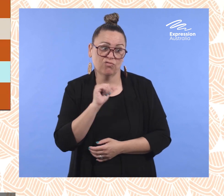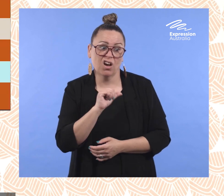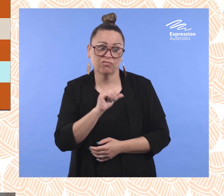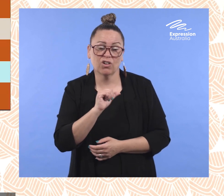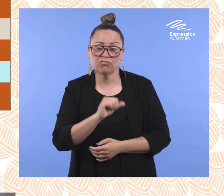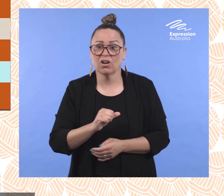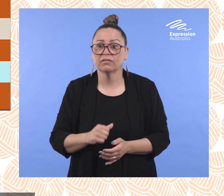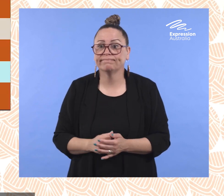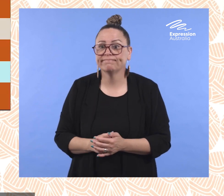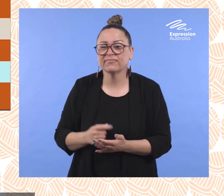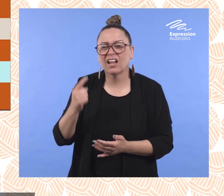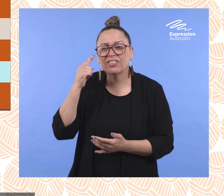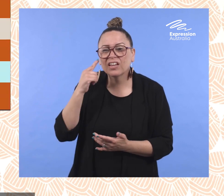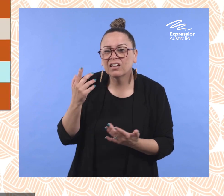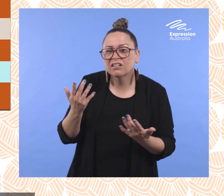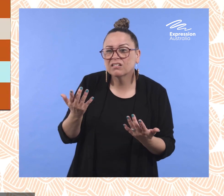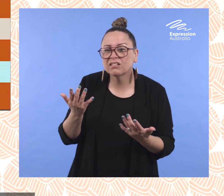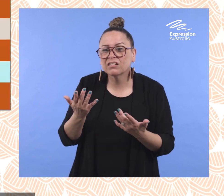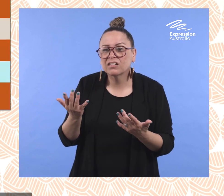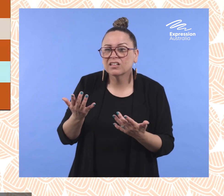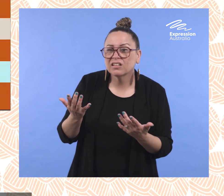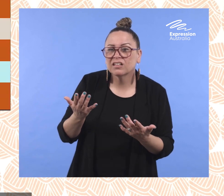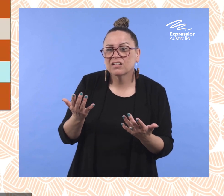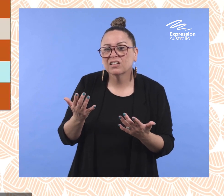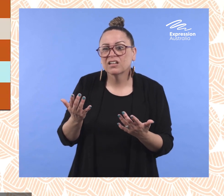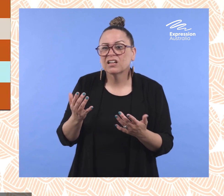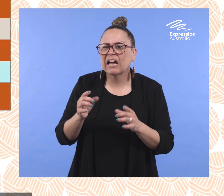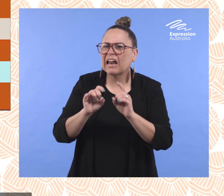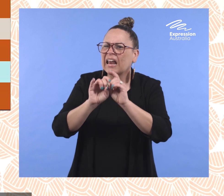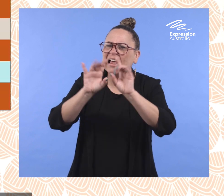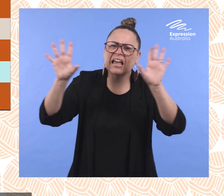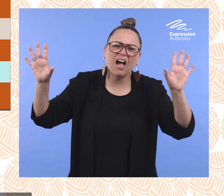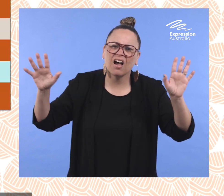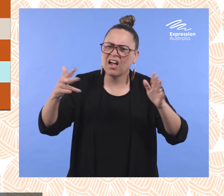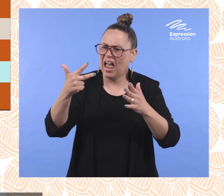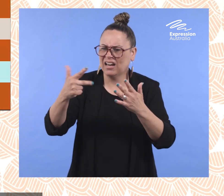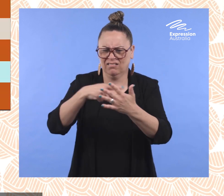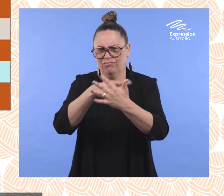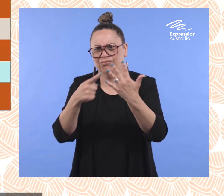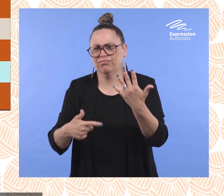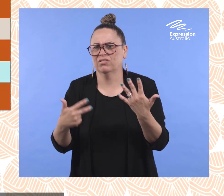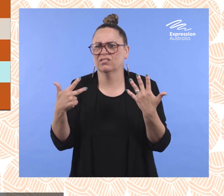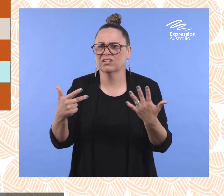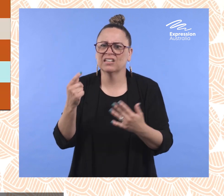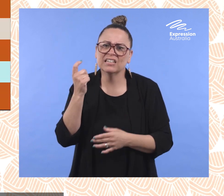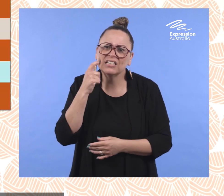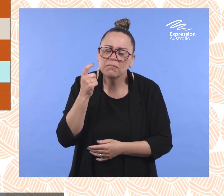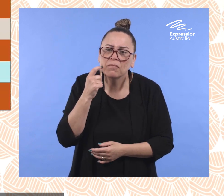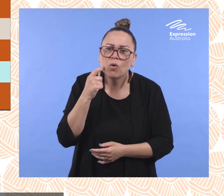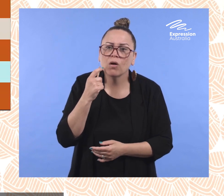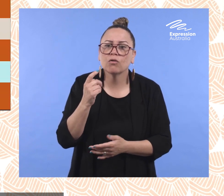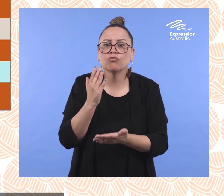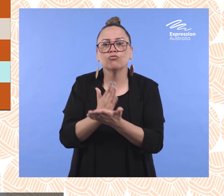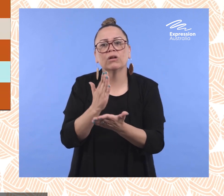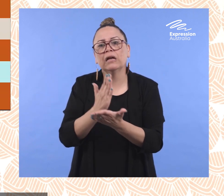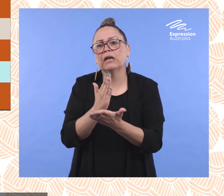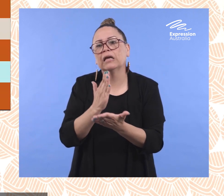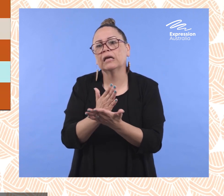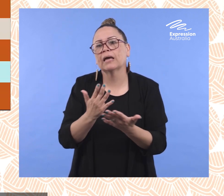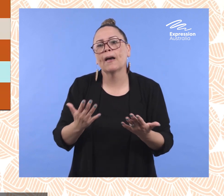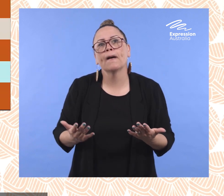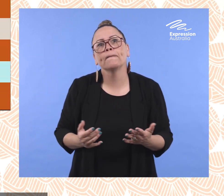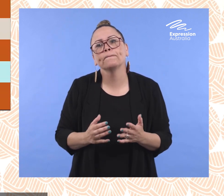yeah, I think it's just they're fairly clear, they're simple, and they very much align